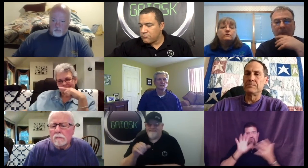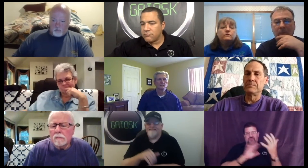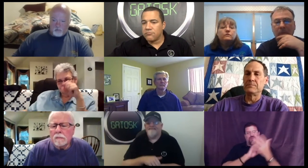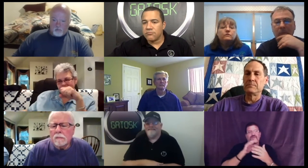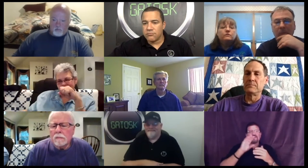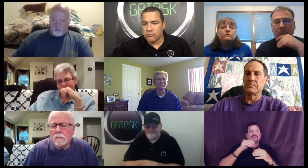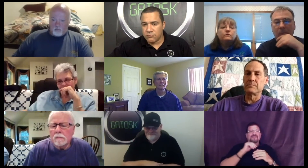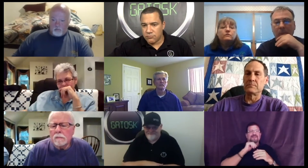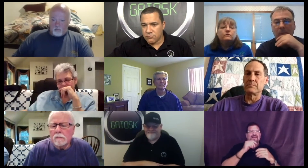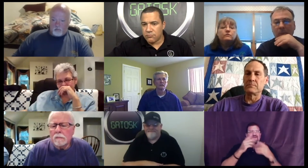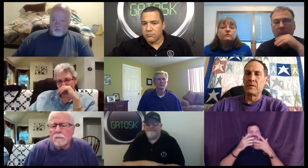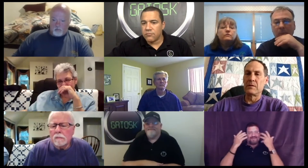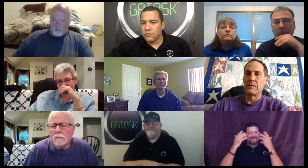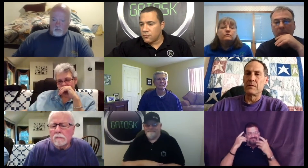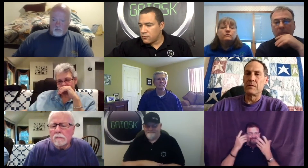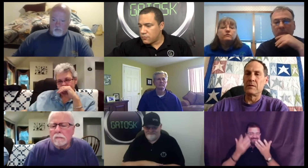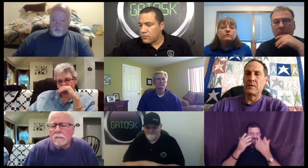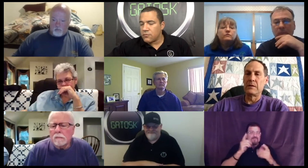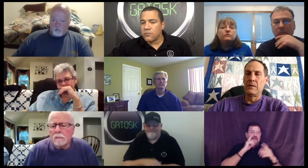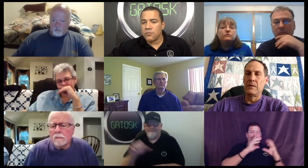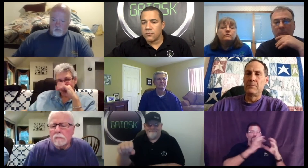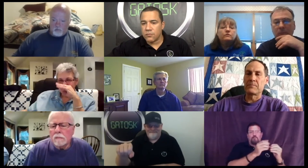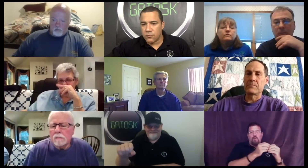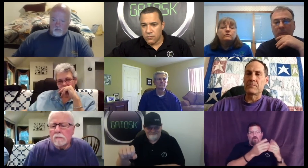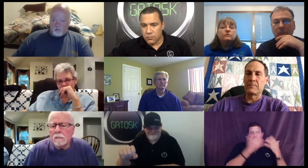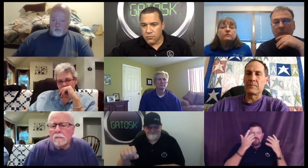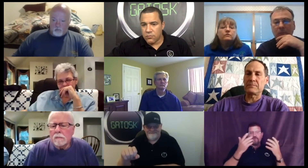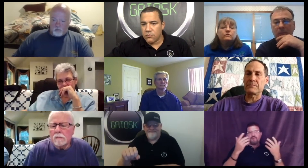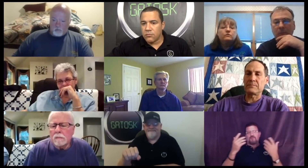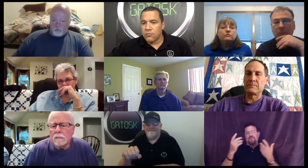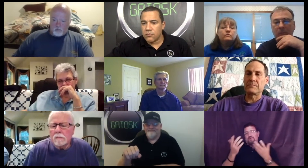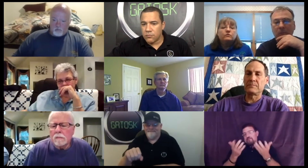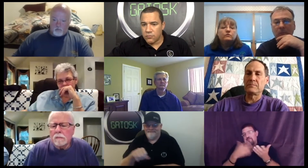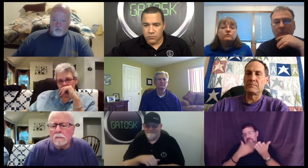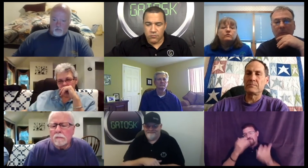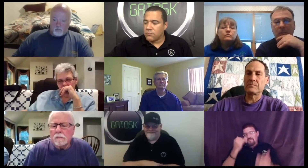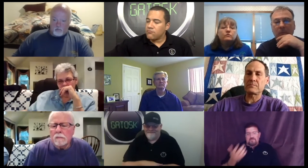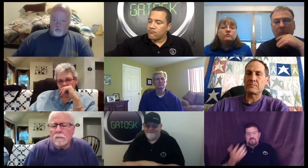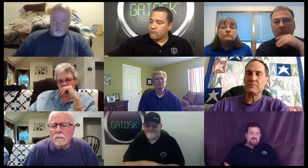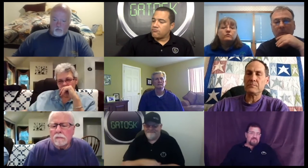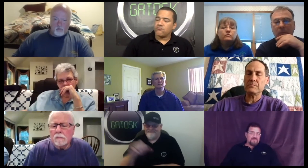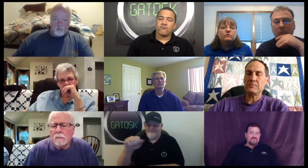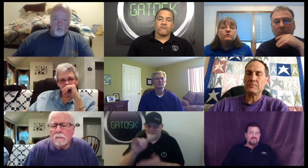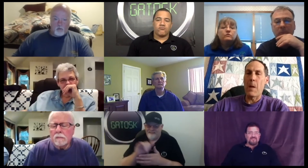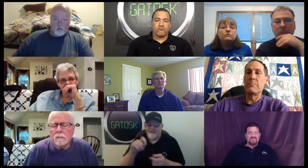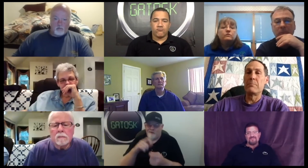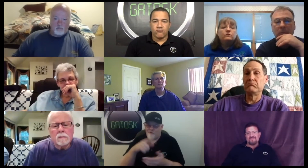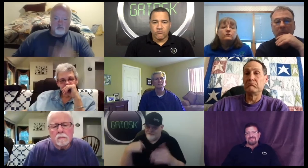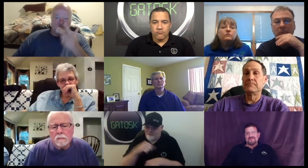much more smoother, and it's hard to combine the two. It might be easier if we kind of